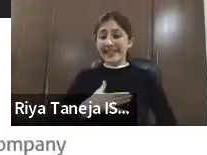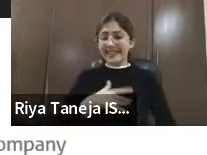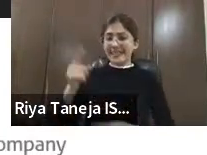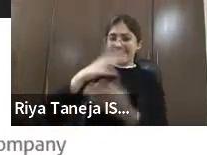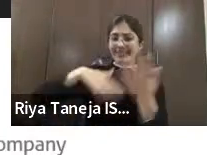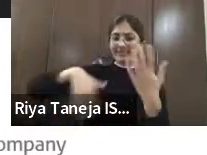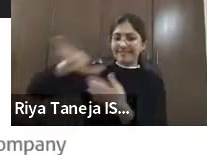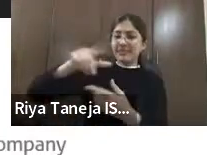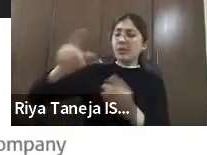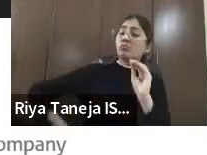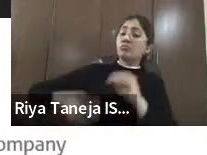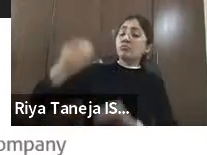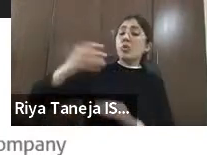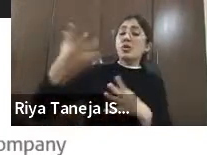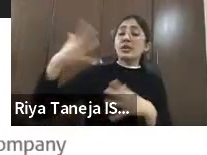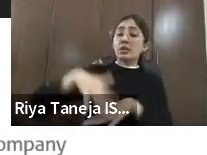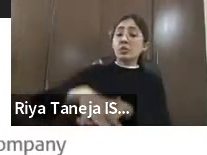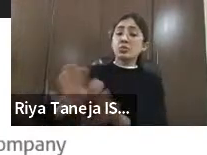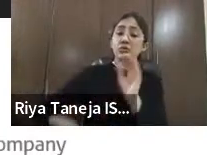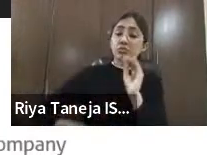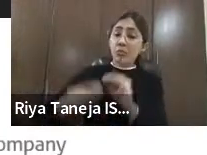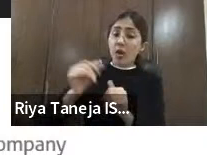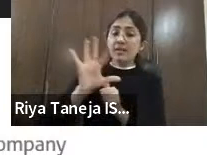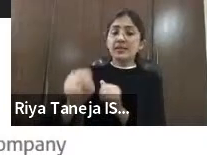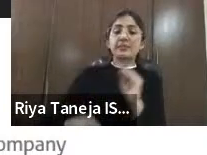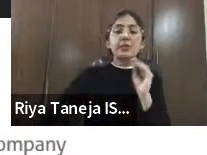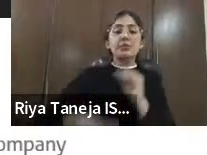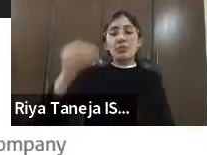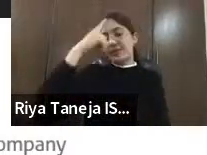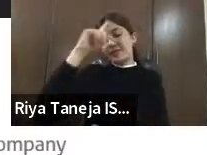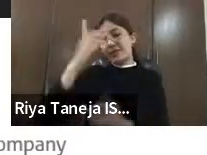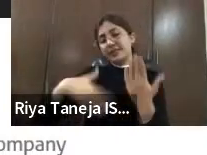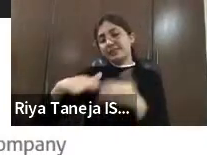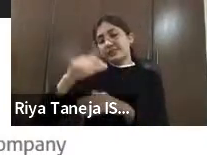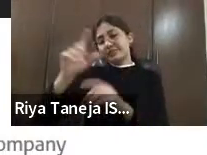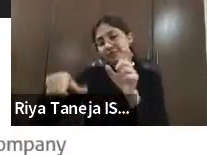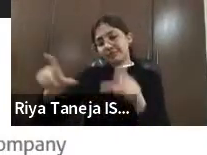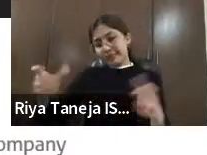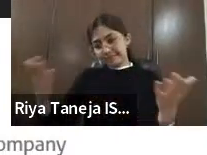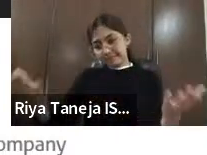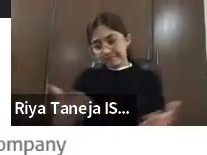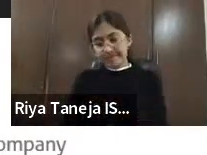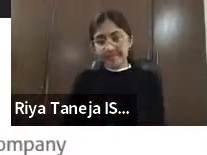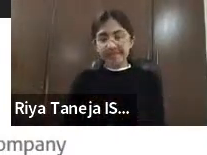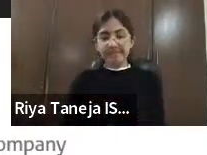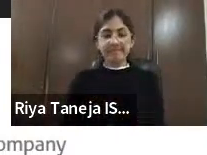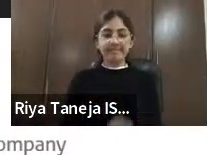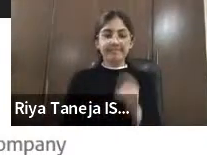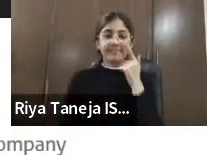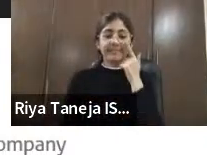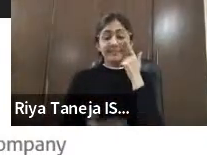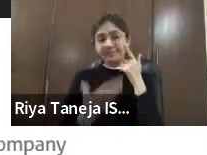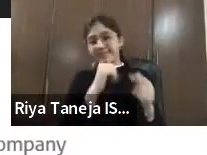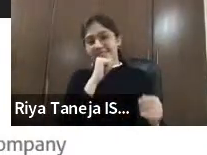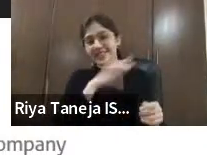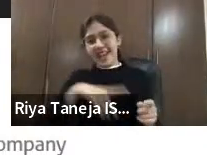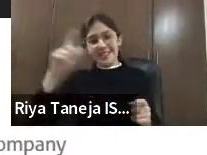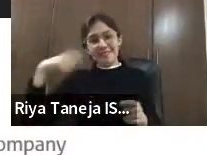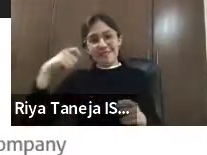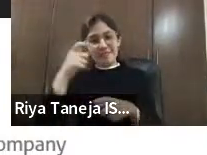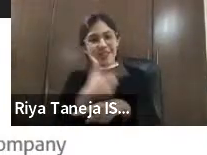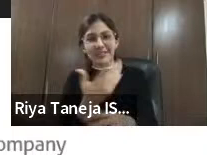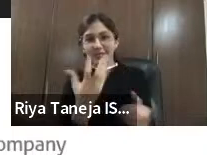more accepting, more accessible for people with disabilities. Let's hear it from this young filmmaker,